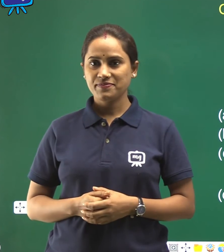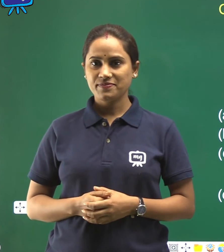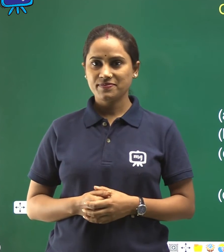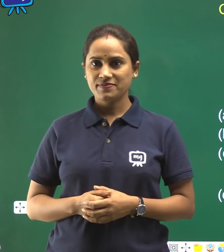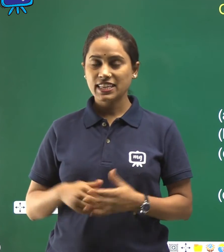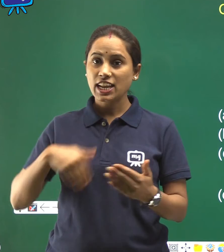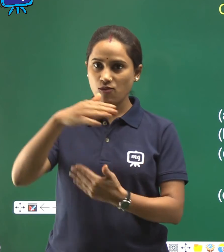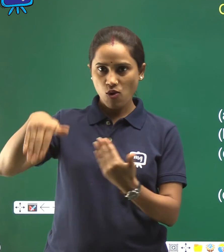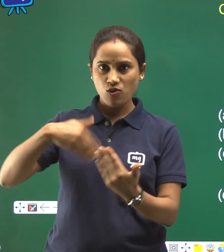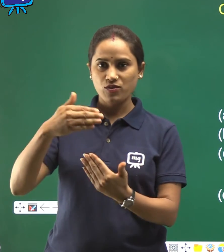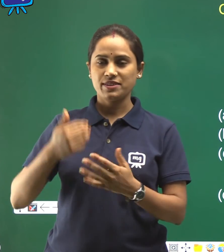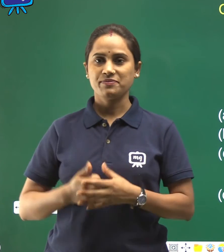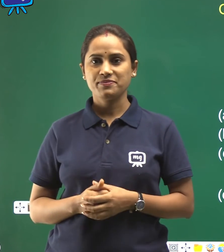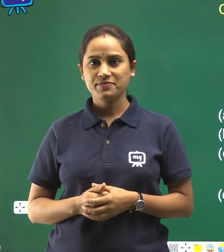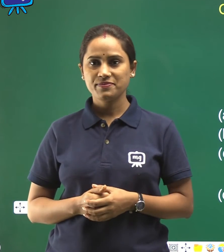revolve?